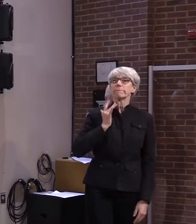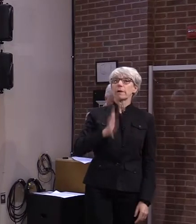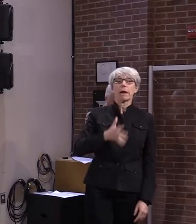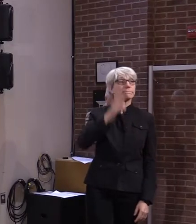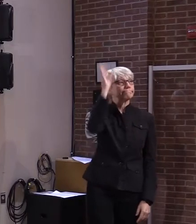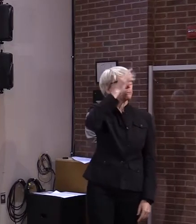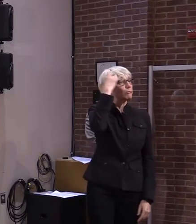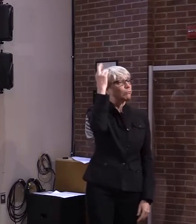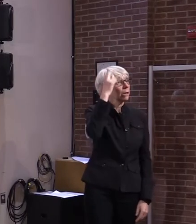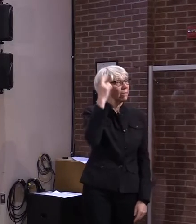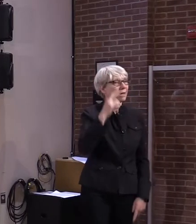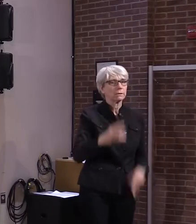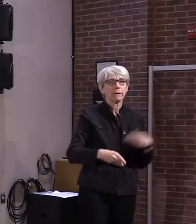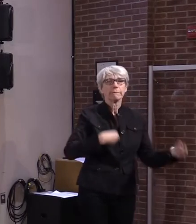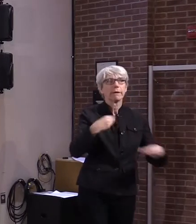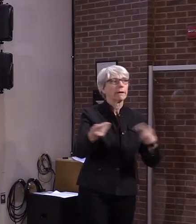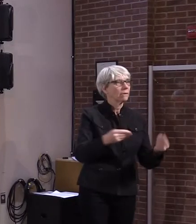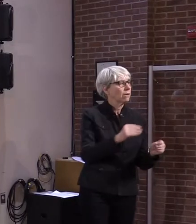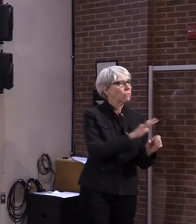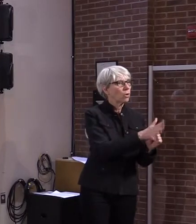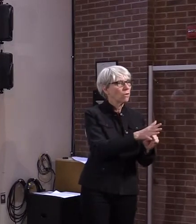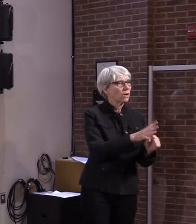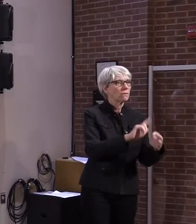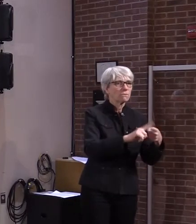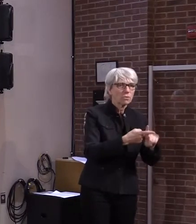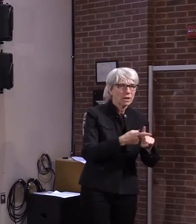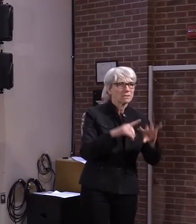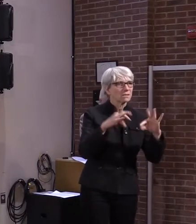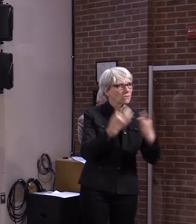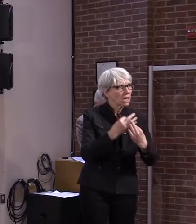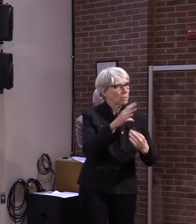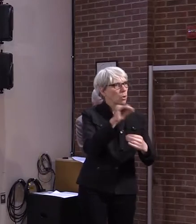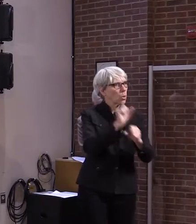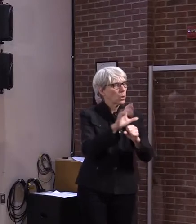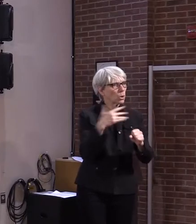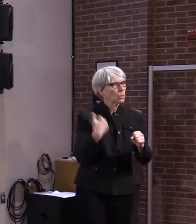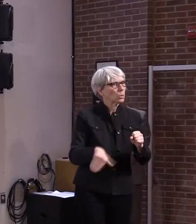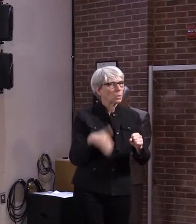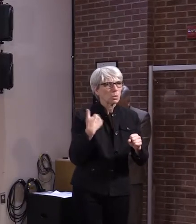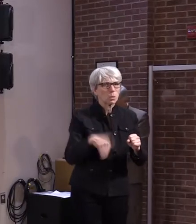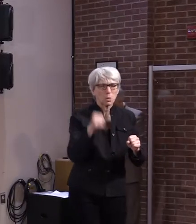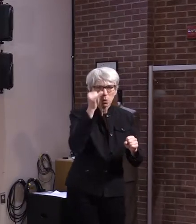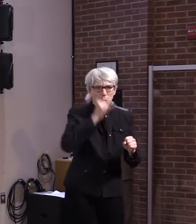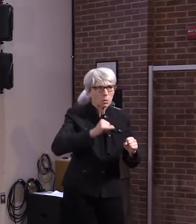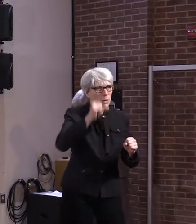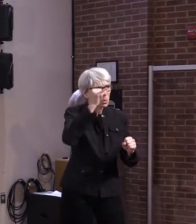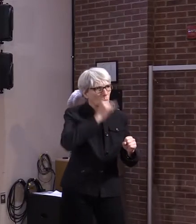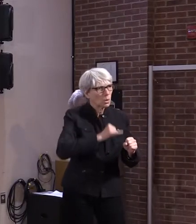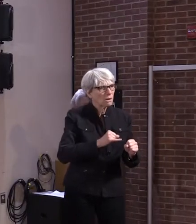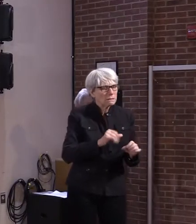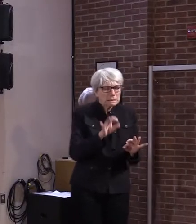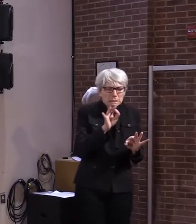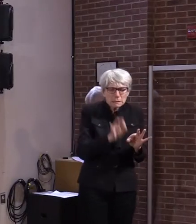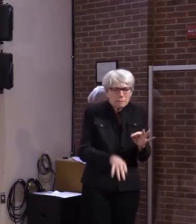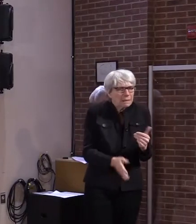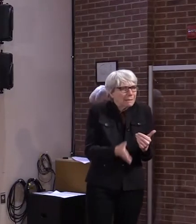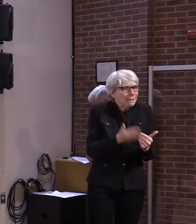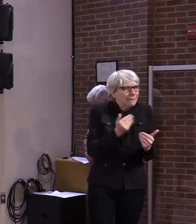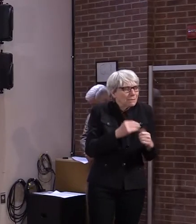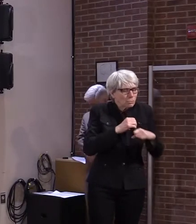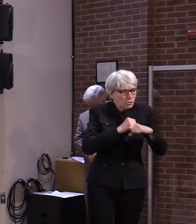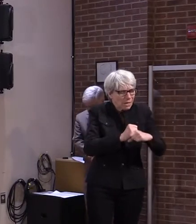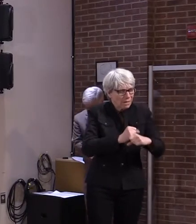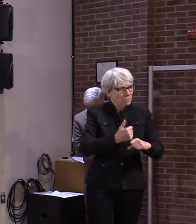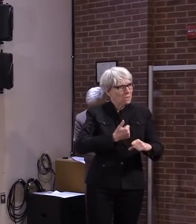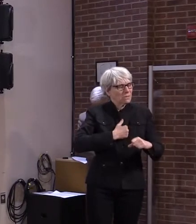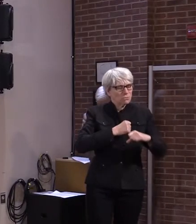and where we work. By taking simple common sense steps, we can protect one another, especially during